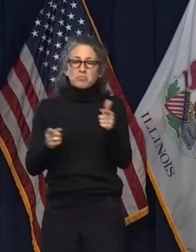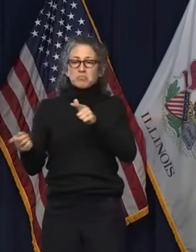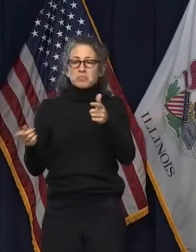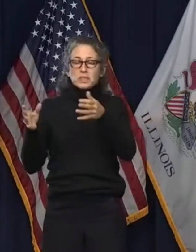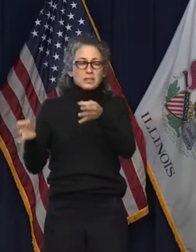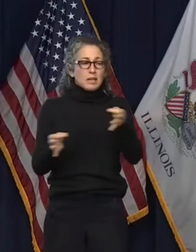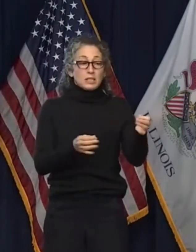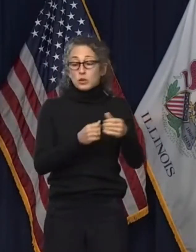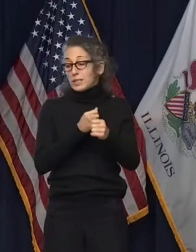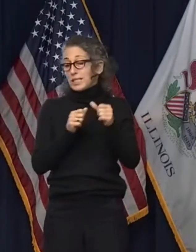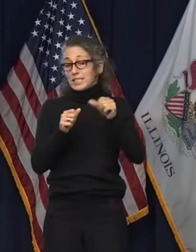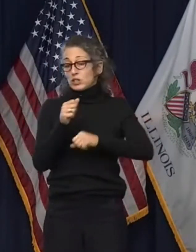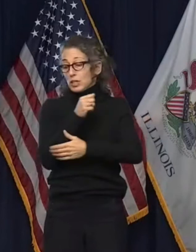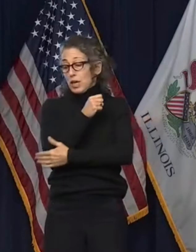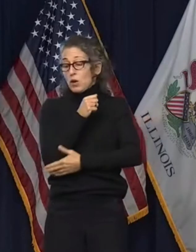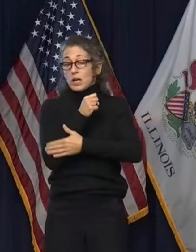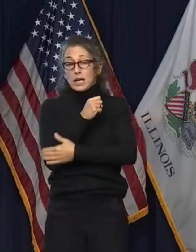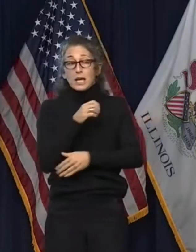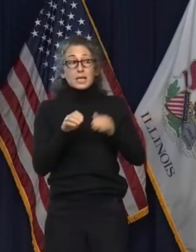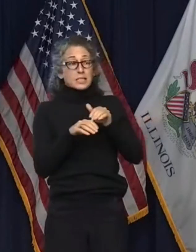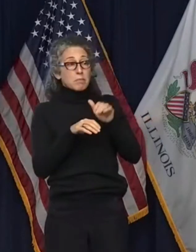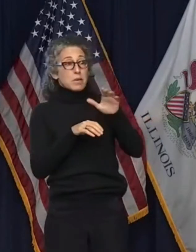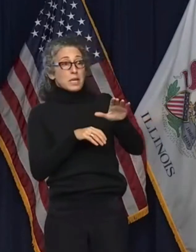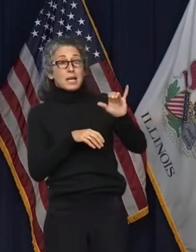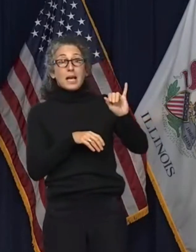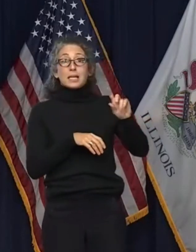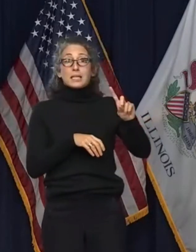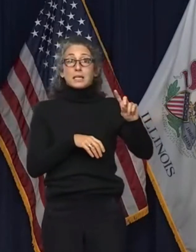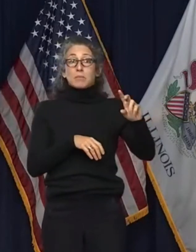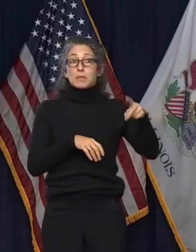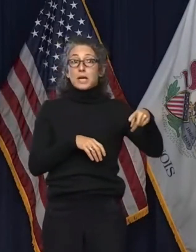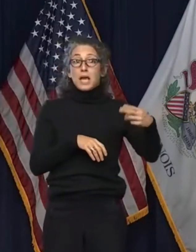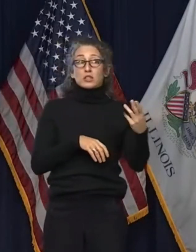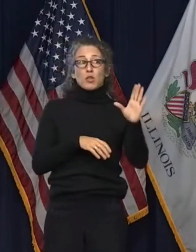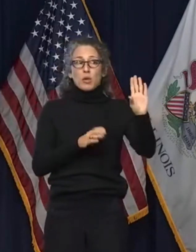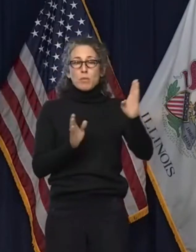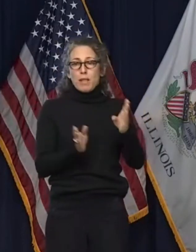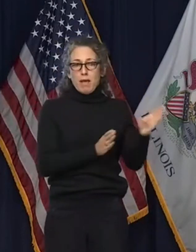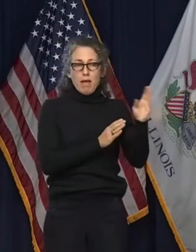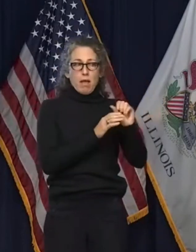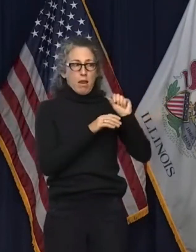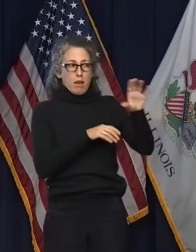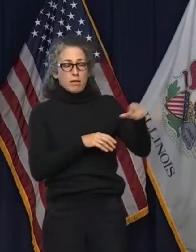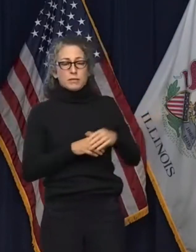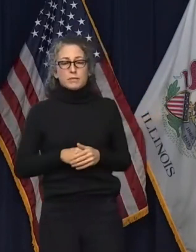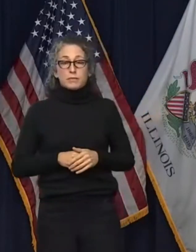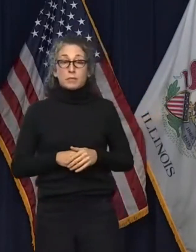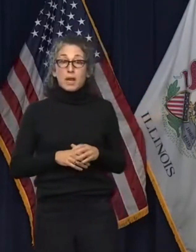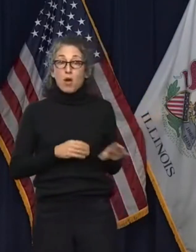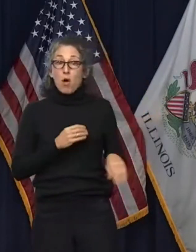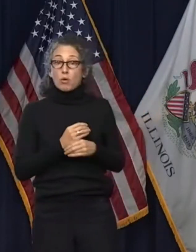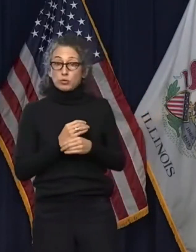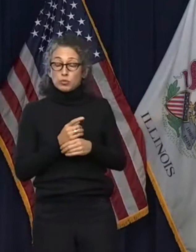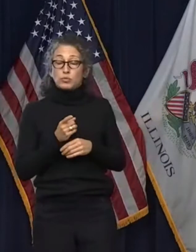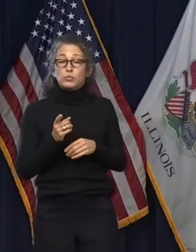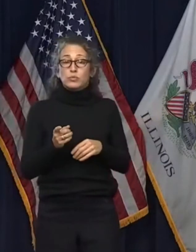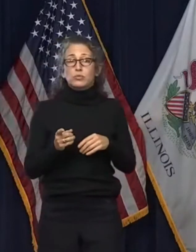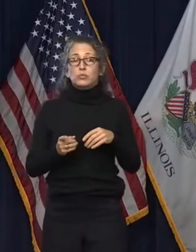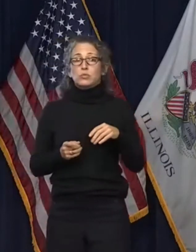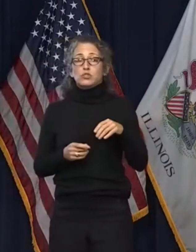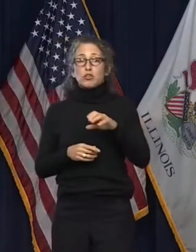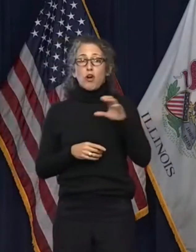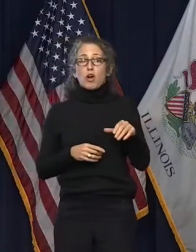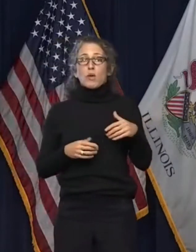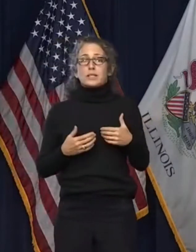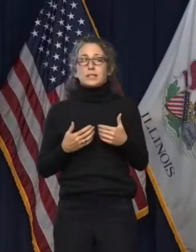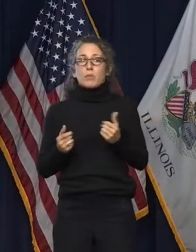has submitted to IDPH. But I would add that the city of Chicago has a separate